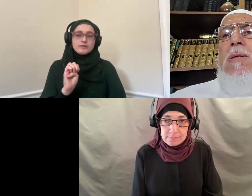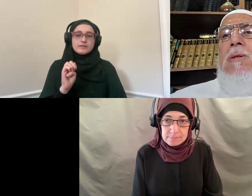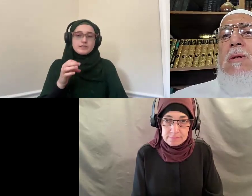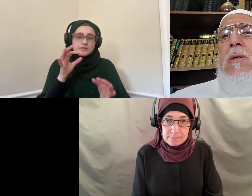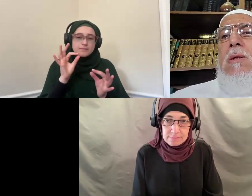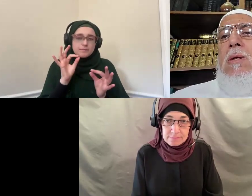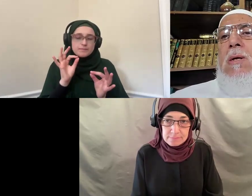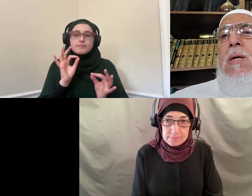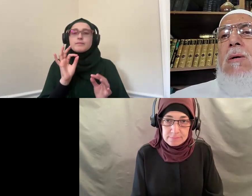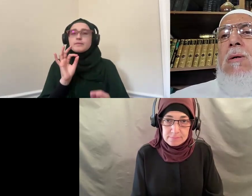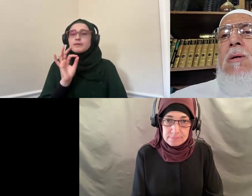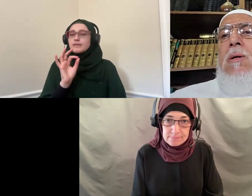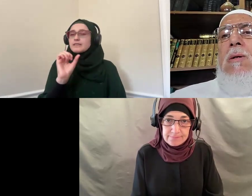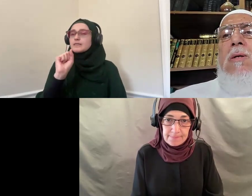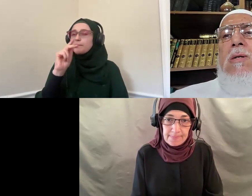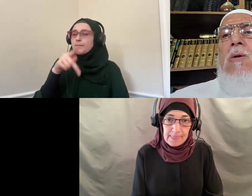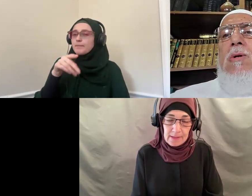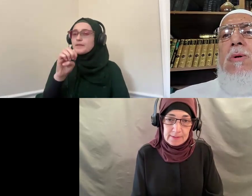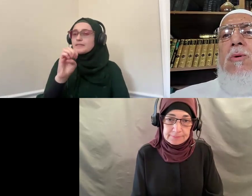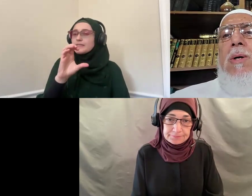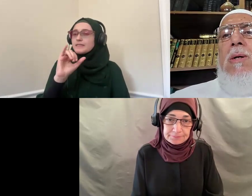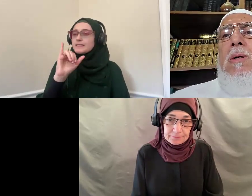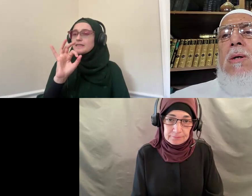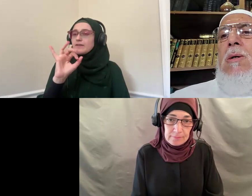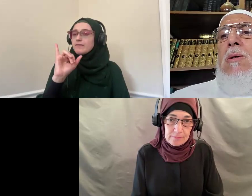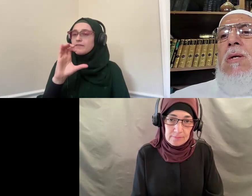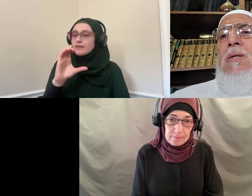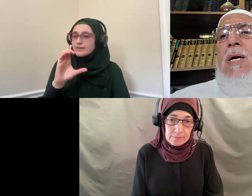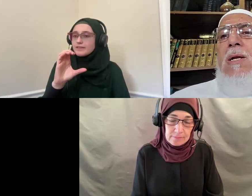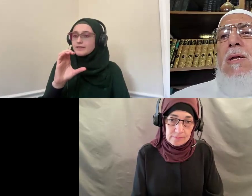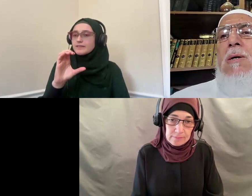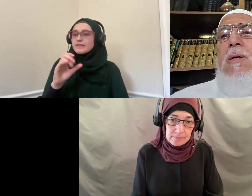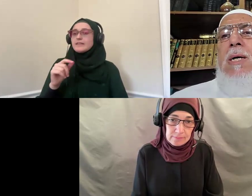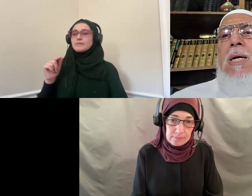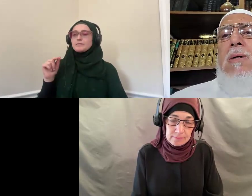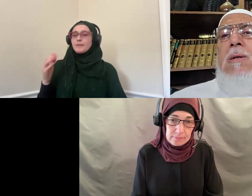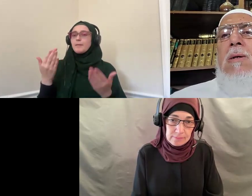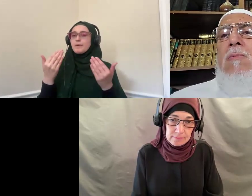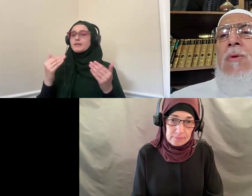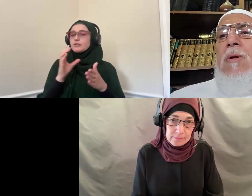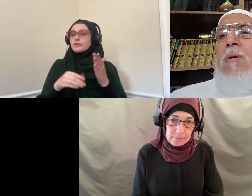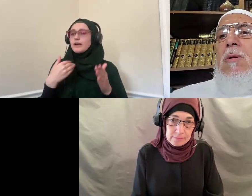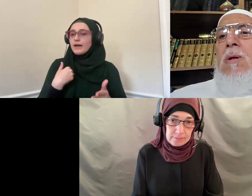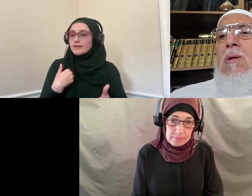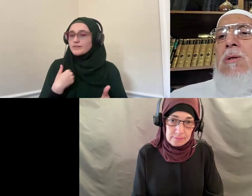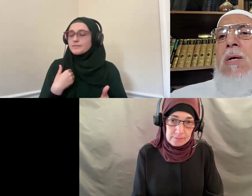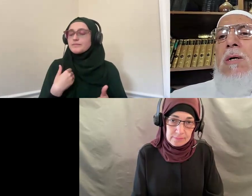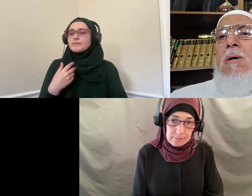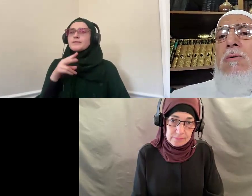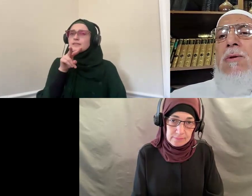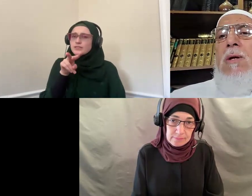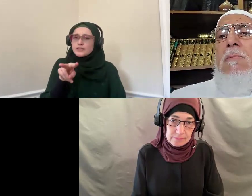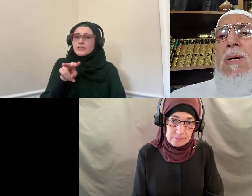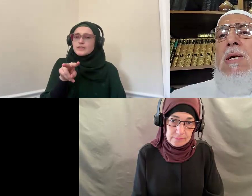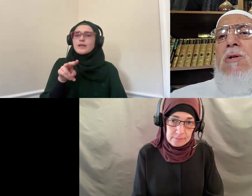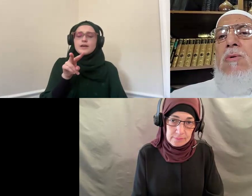that makes the reader distinguish between the style there and the style